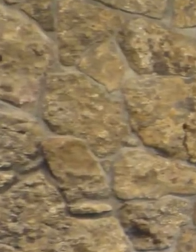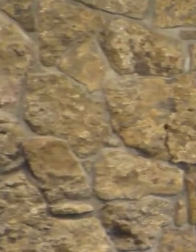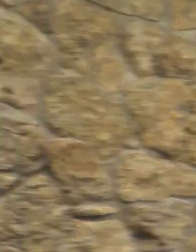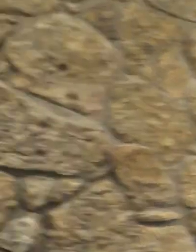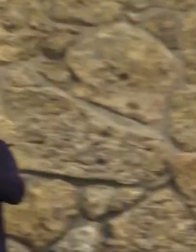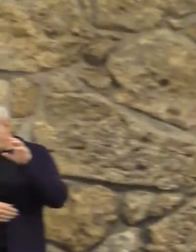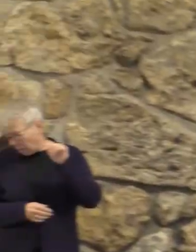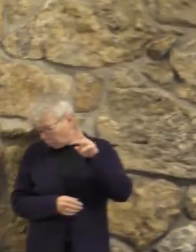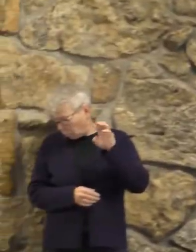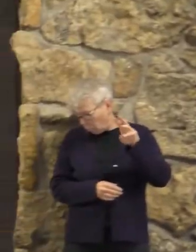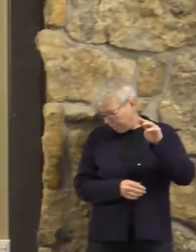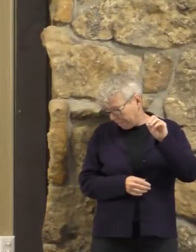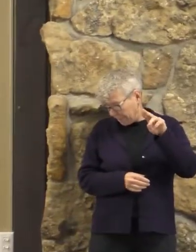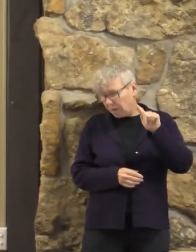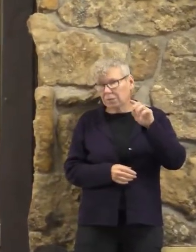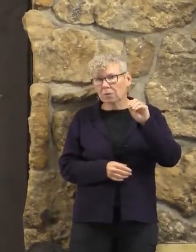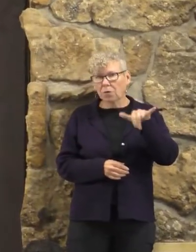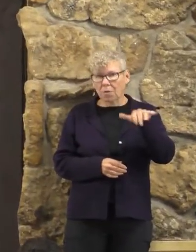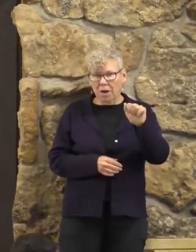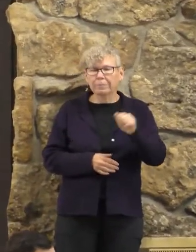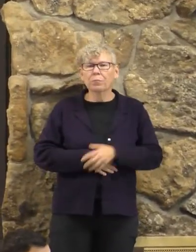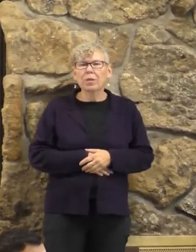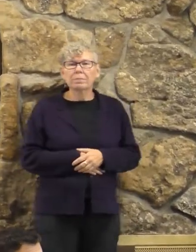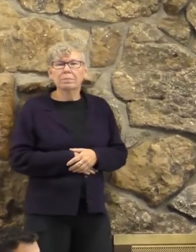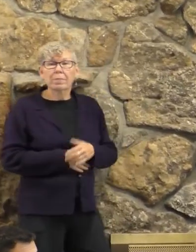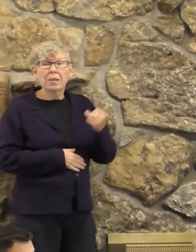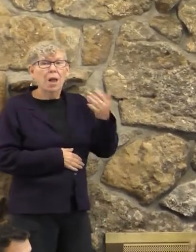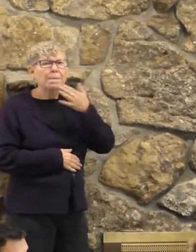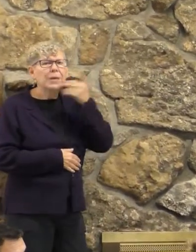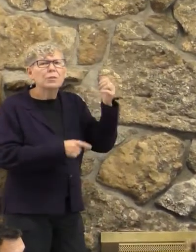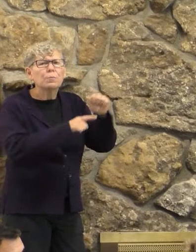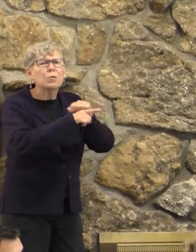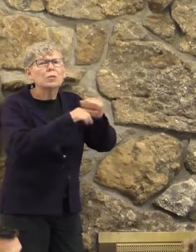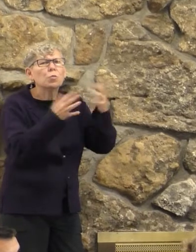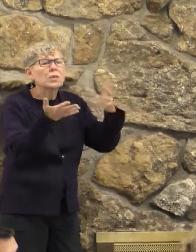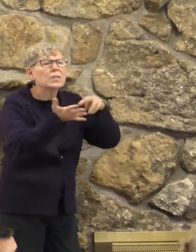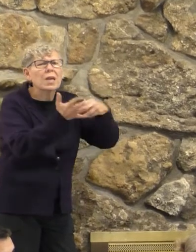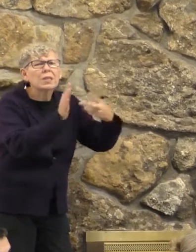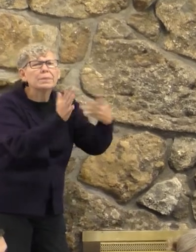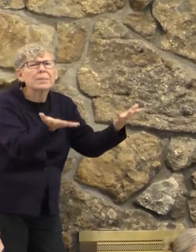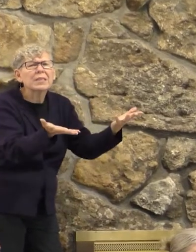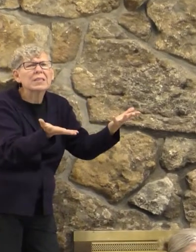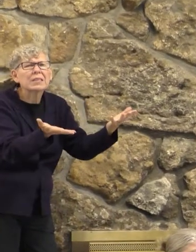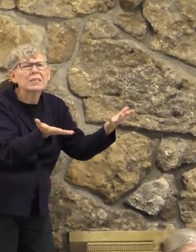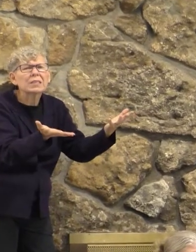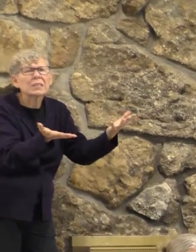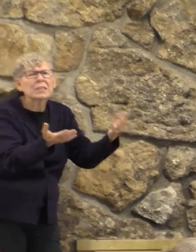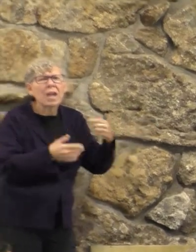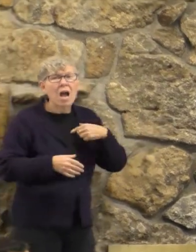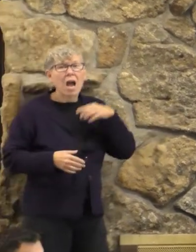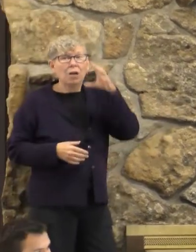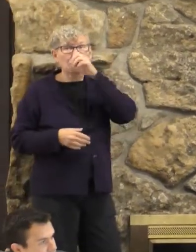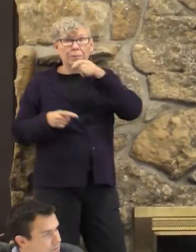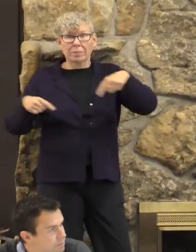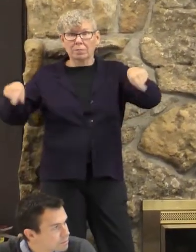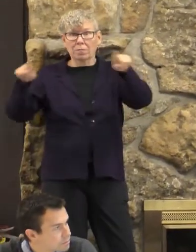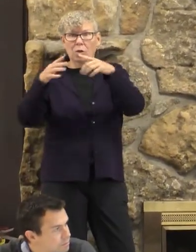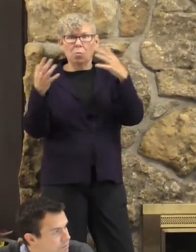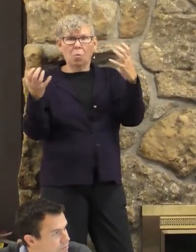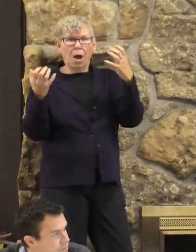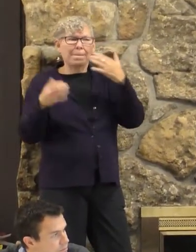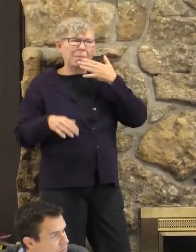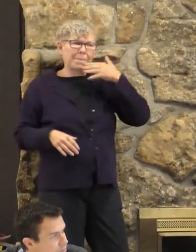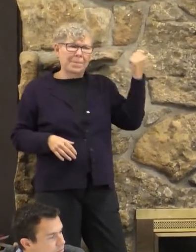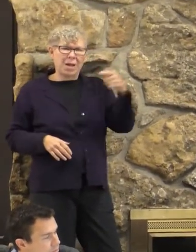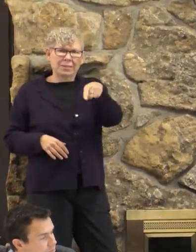You talked about what the law says you have to do. I'm assuming the kind of people who come here want to do the best they can for the patient, not the bare minimum required by